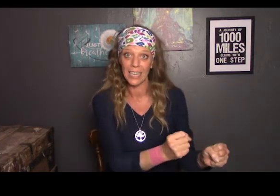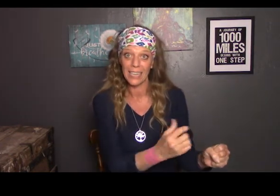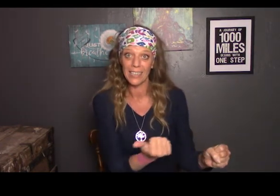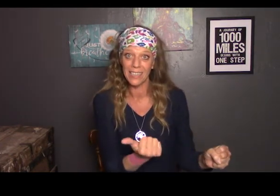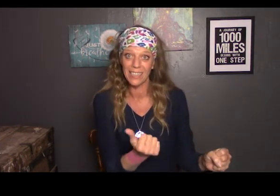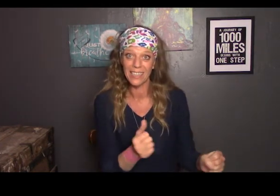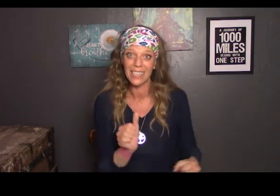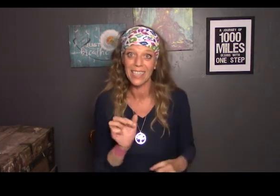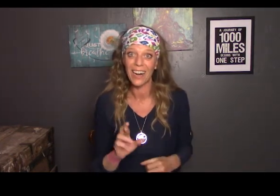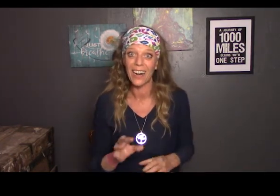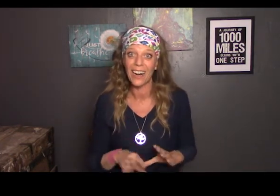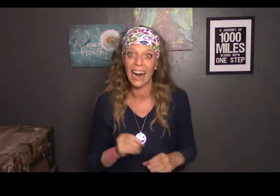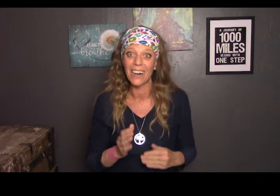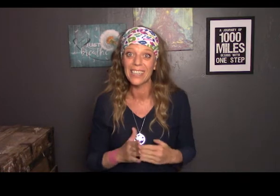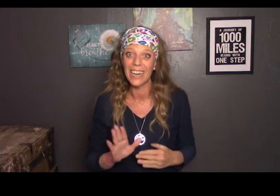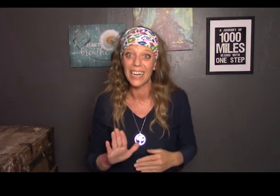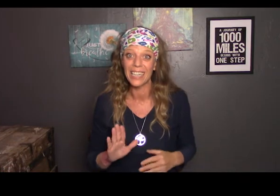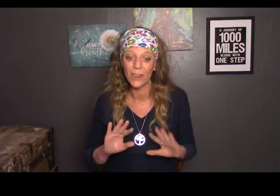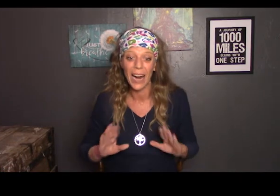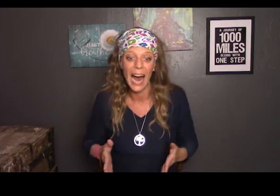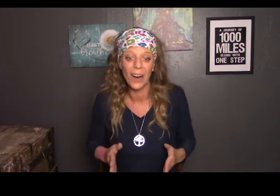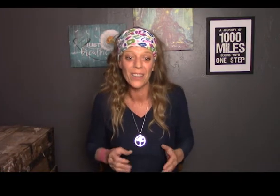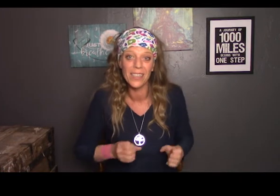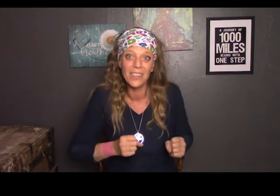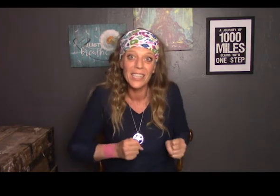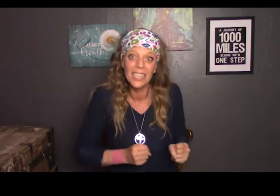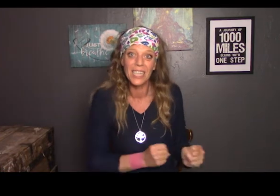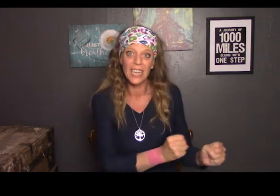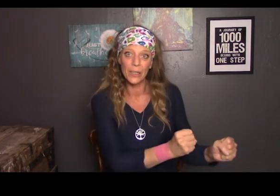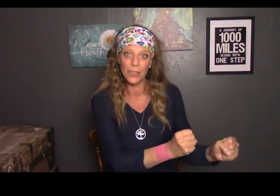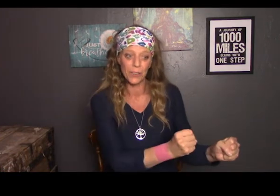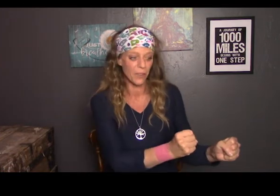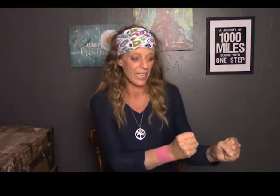streets are outside your house, street,